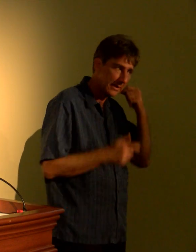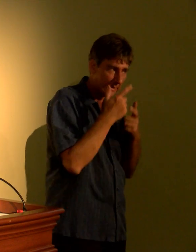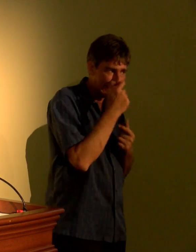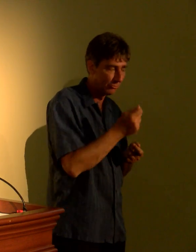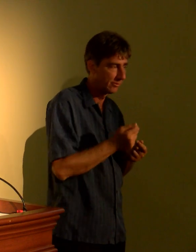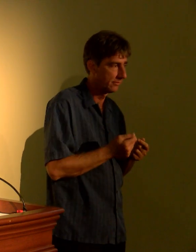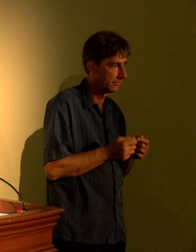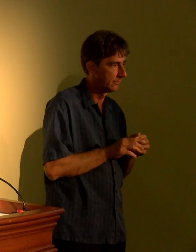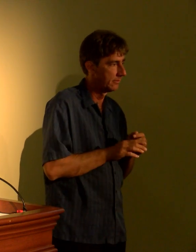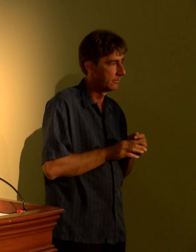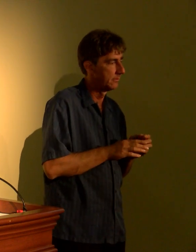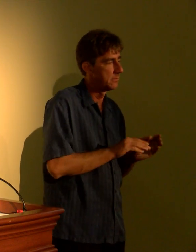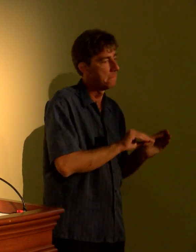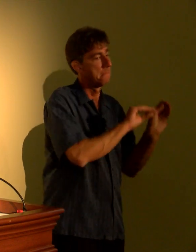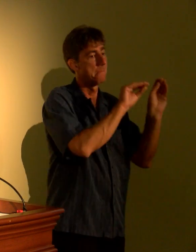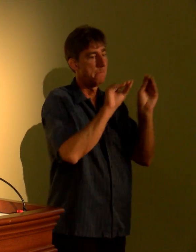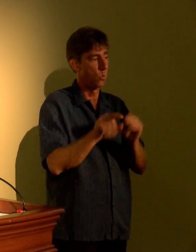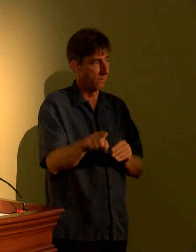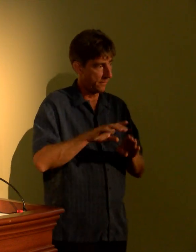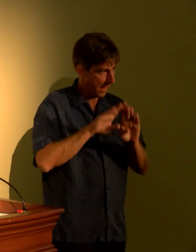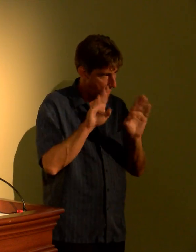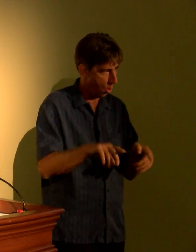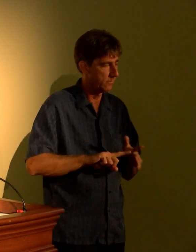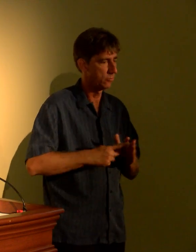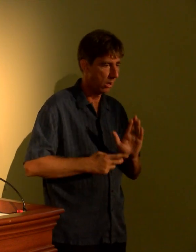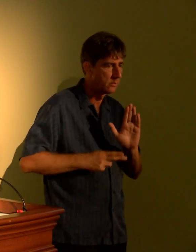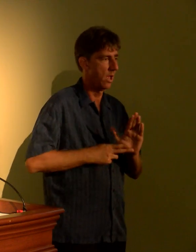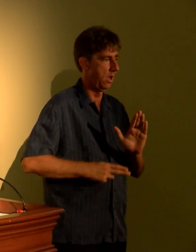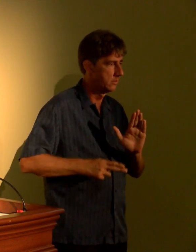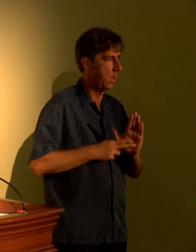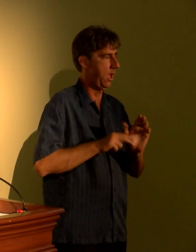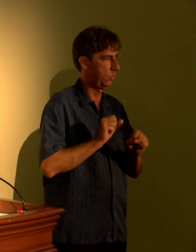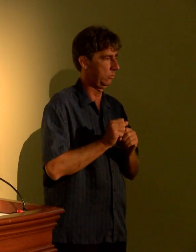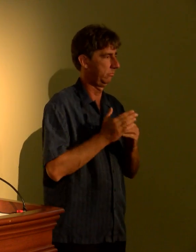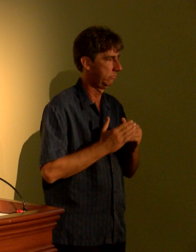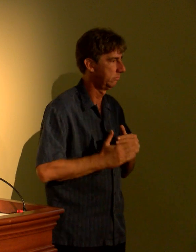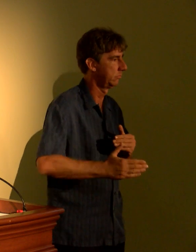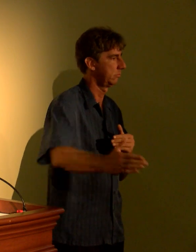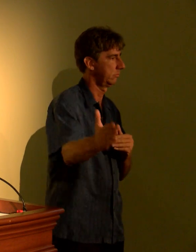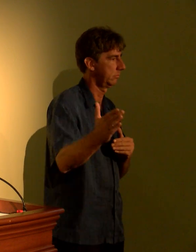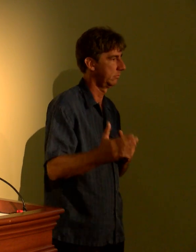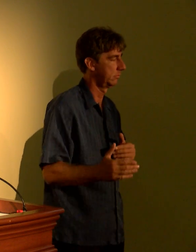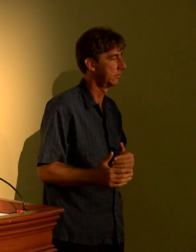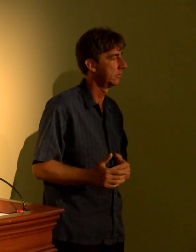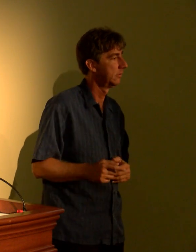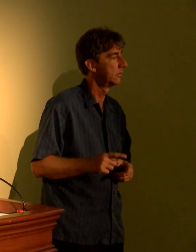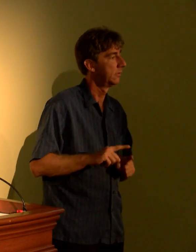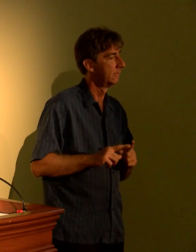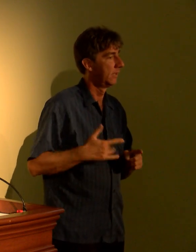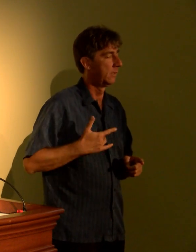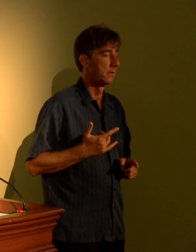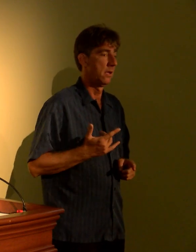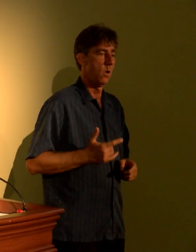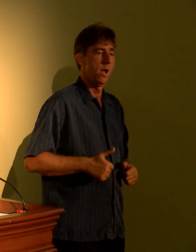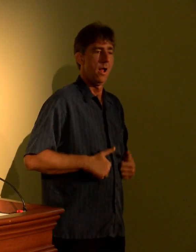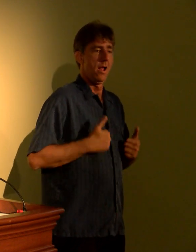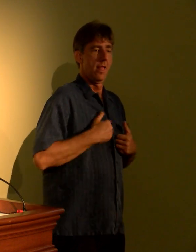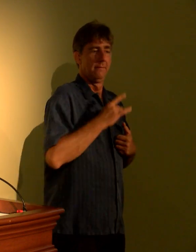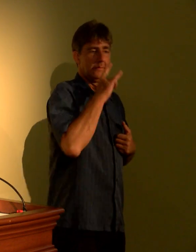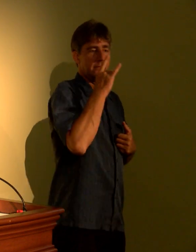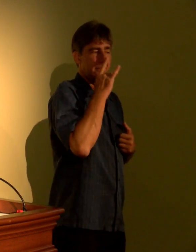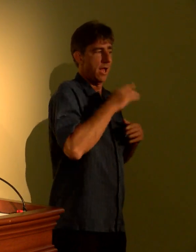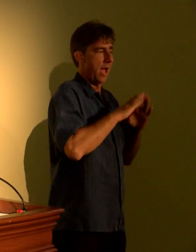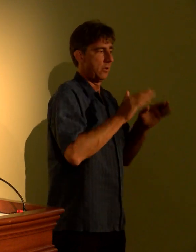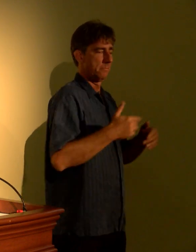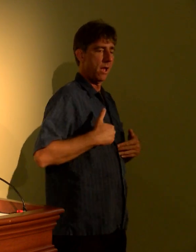coincidence of moving into this home and beginning to sign his work. Did he feel that his status was elevated by residing in this new house,